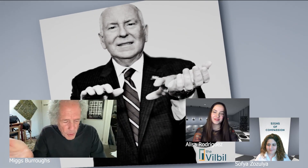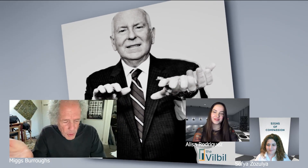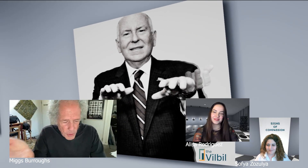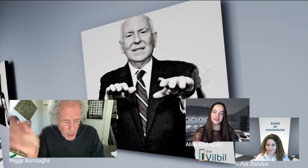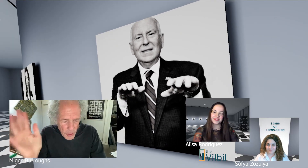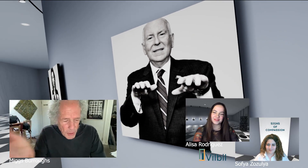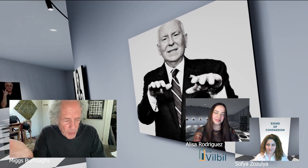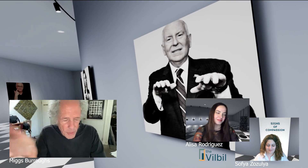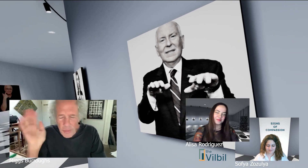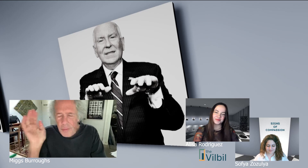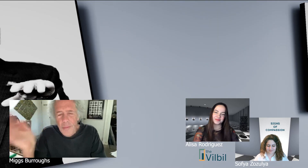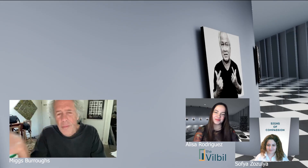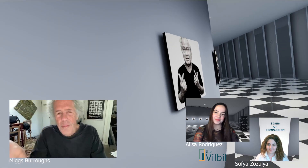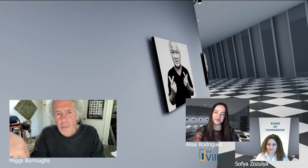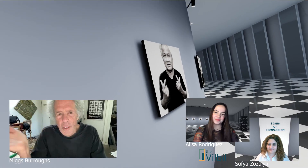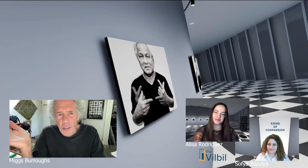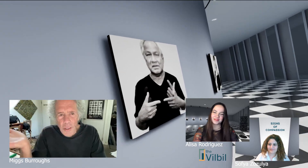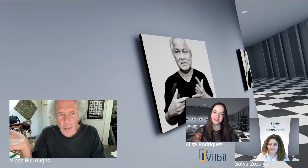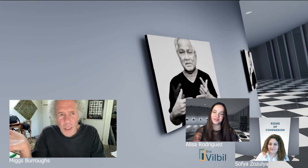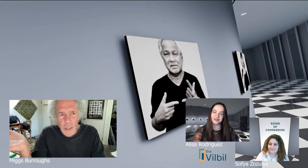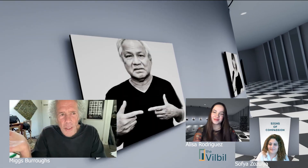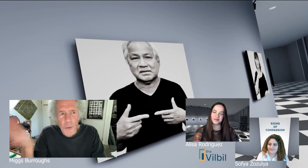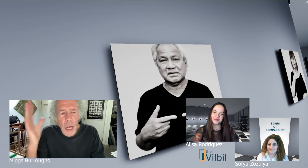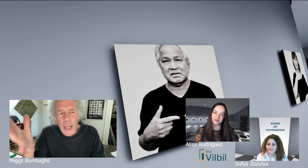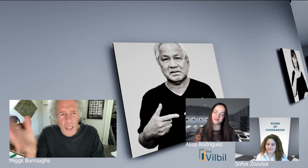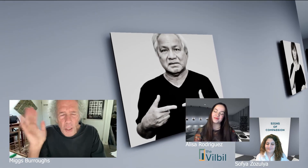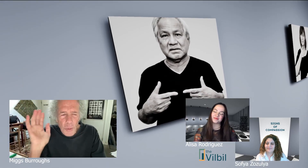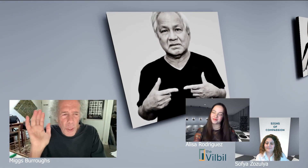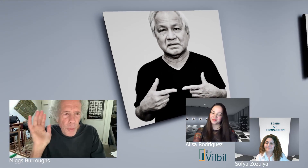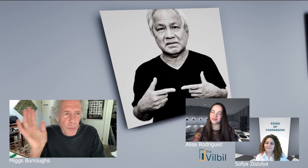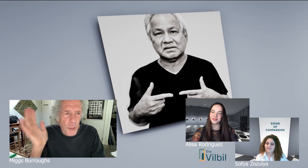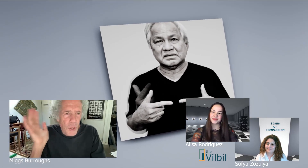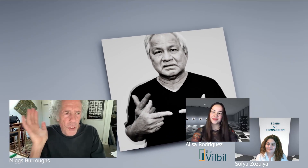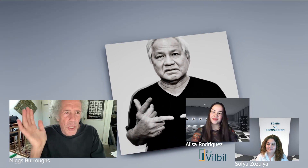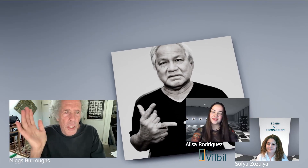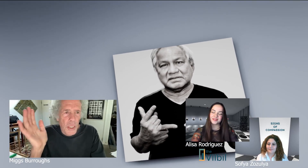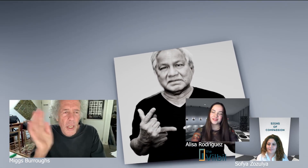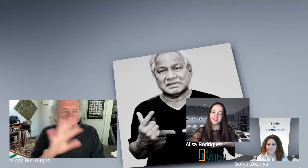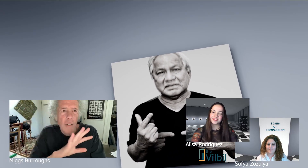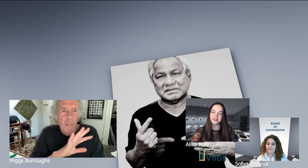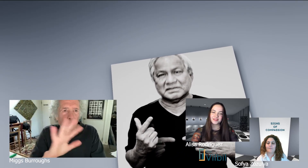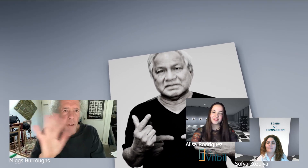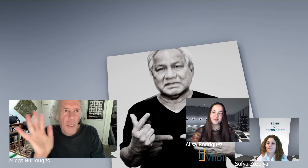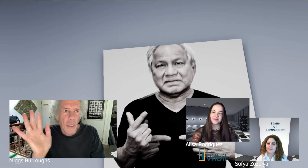your sensitive article. And you got it. Some people just see it on a very